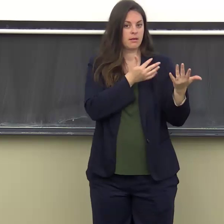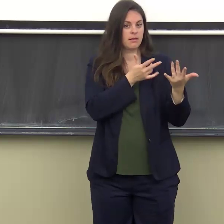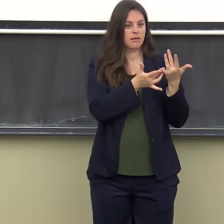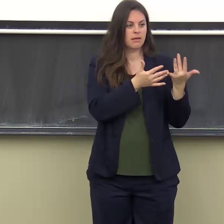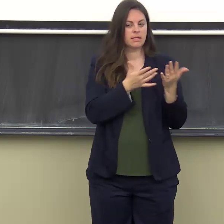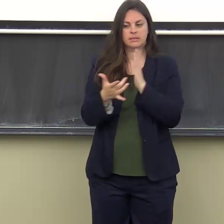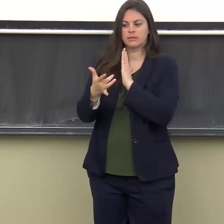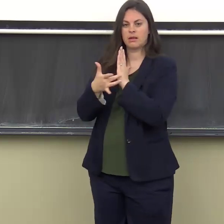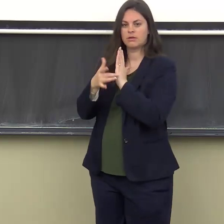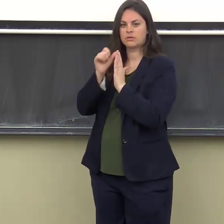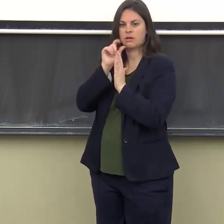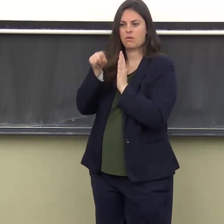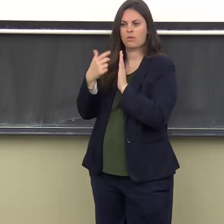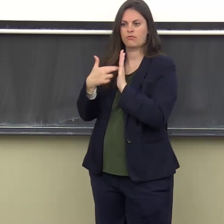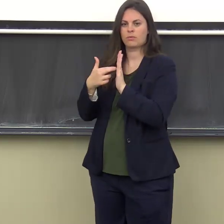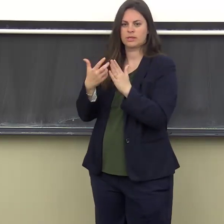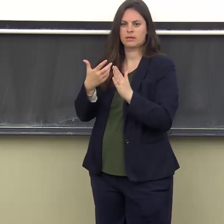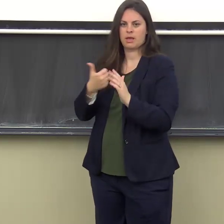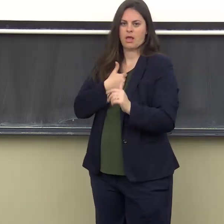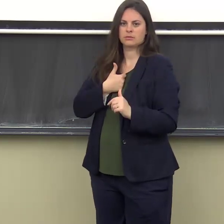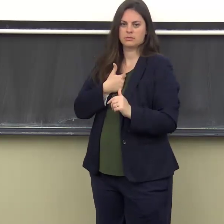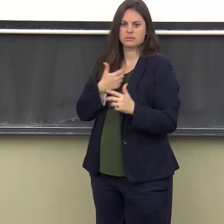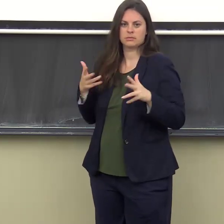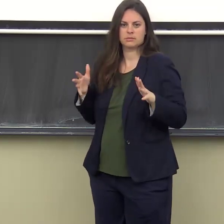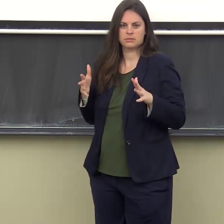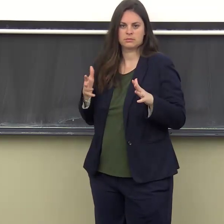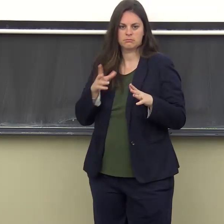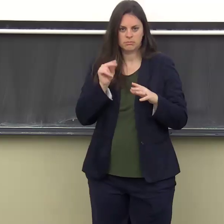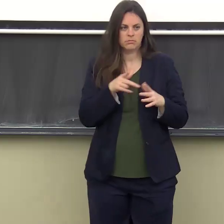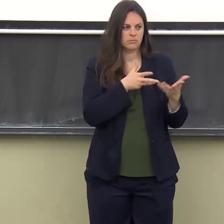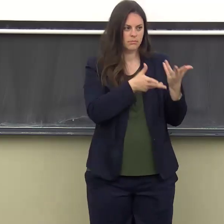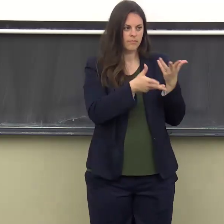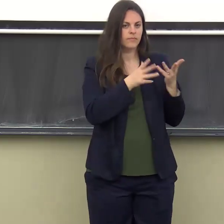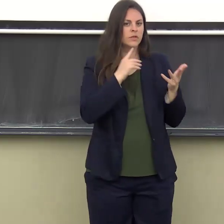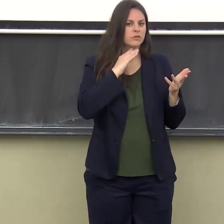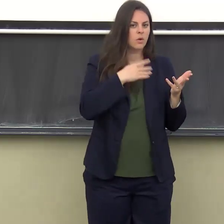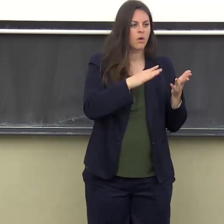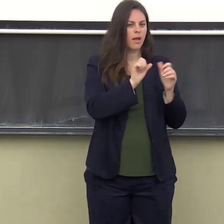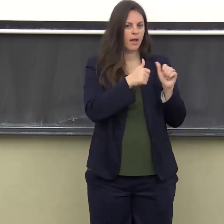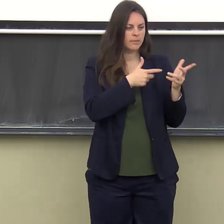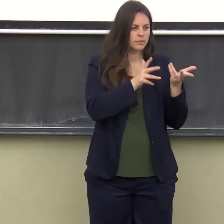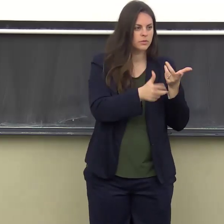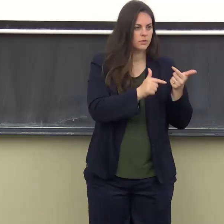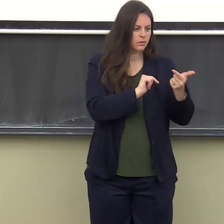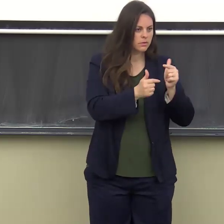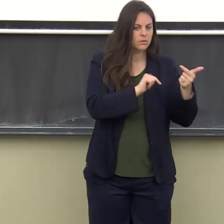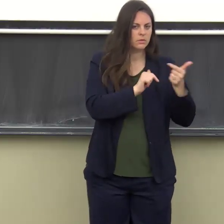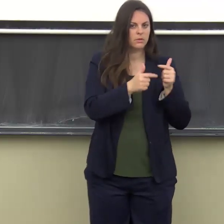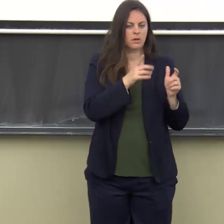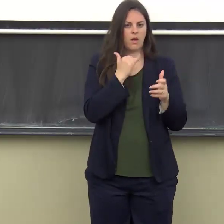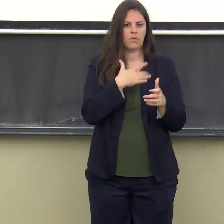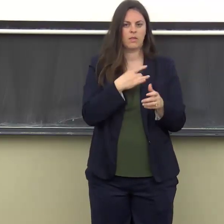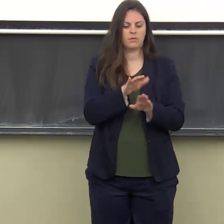the sole representation of ourselves. I would like to draw a distinction between that and trying to optimize or make that great